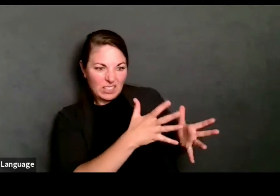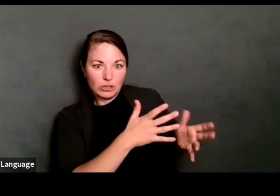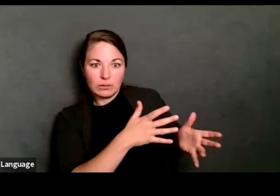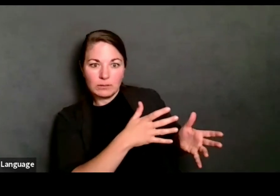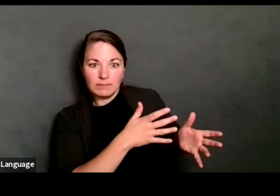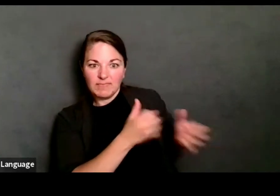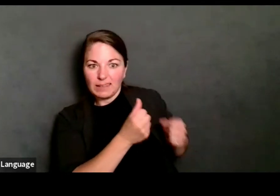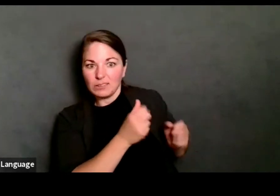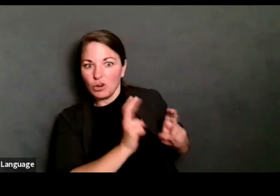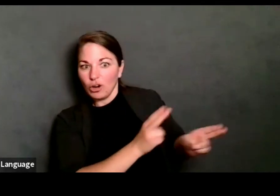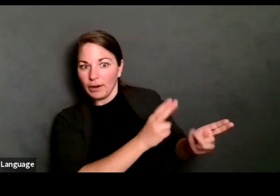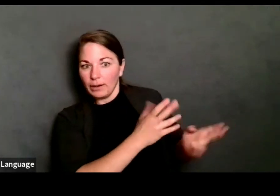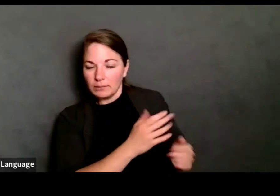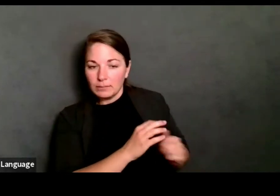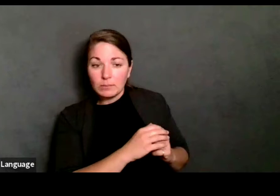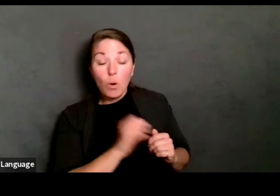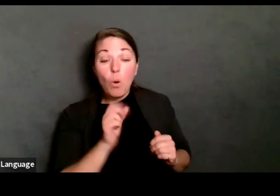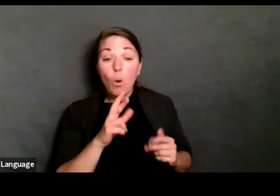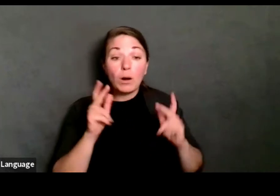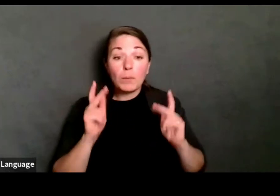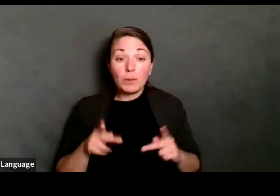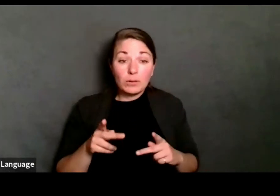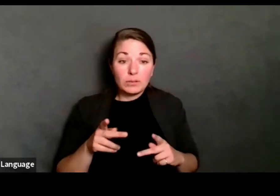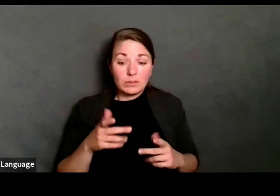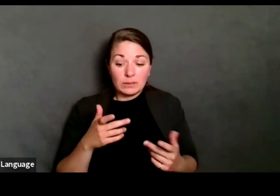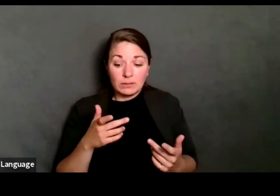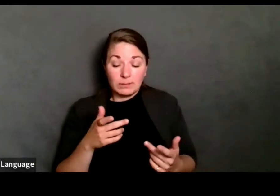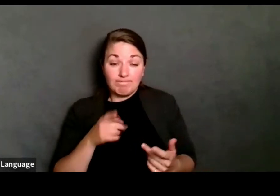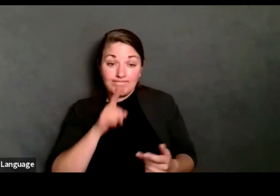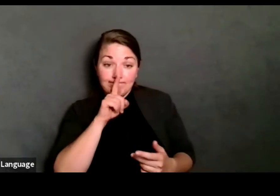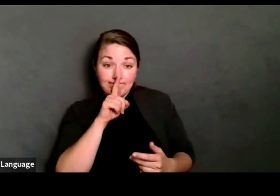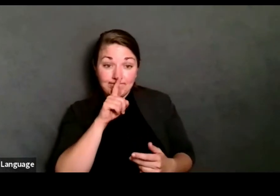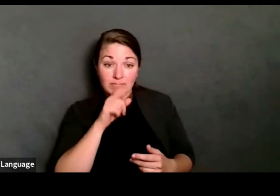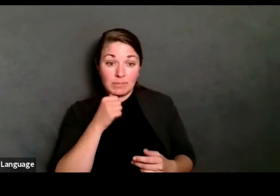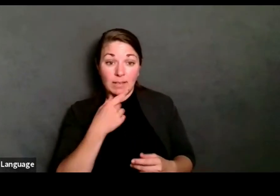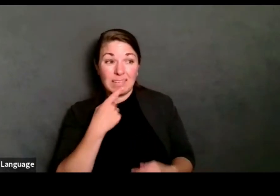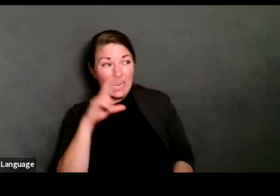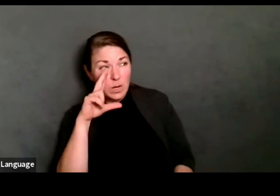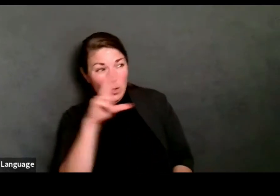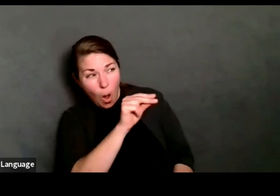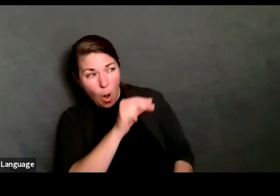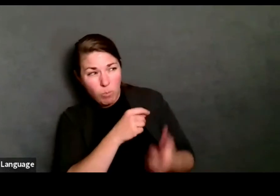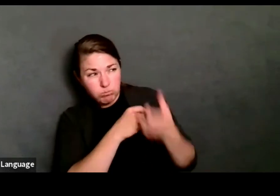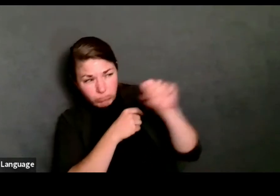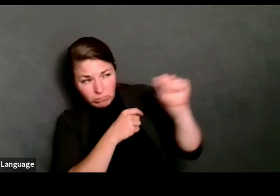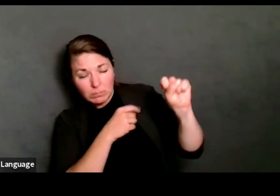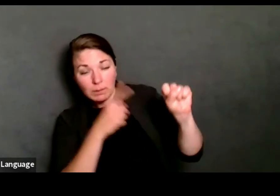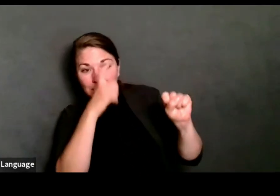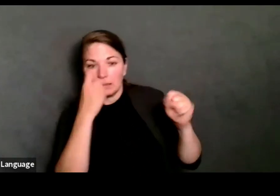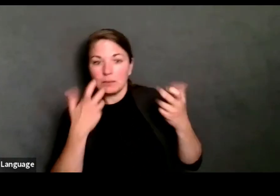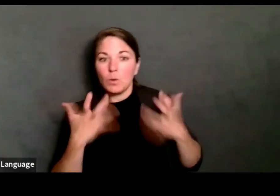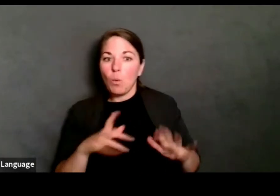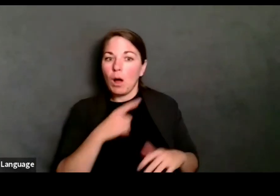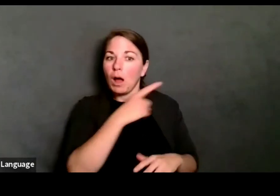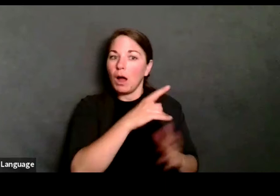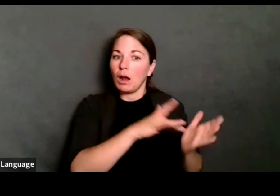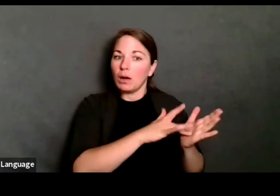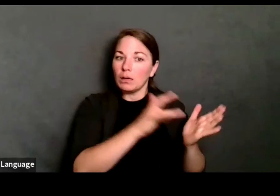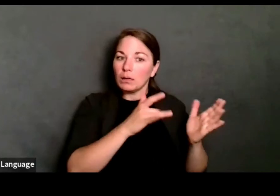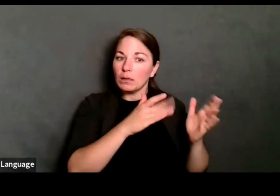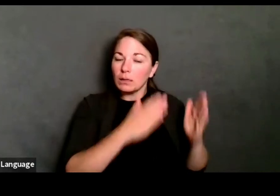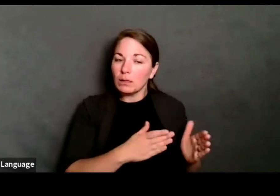that they didn't say no out loud because they feared making their abuser or